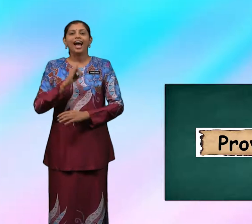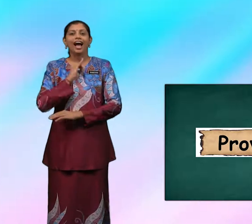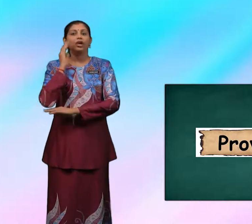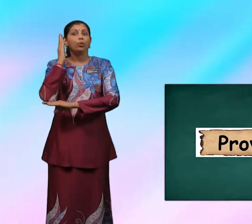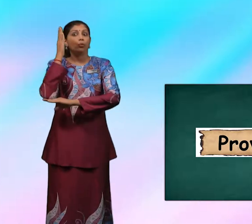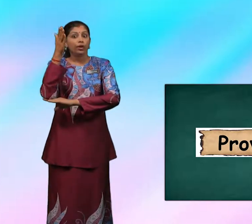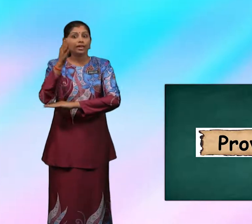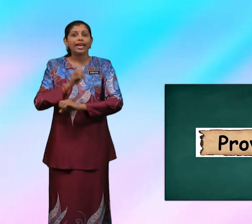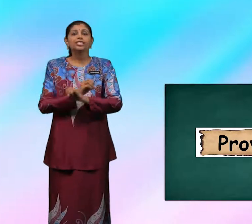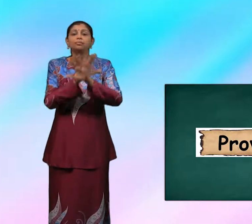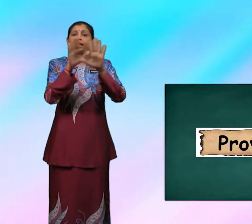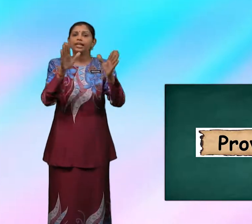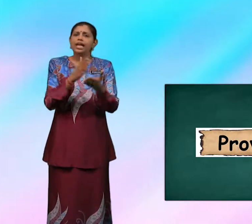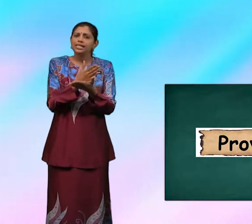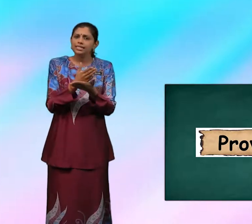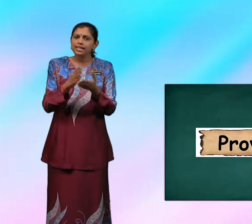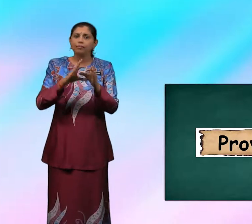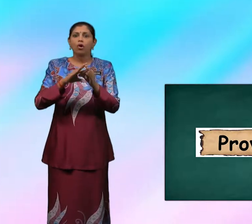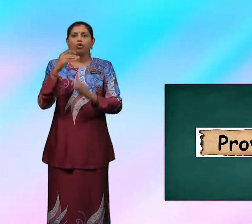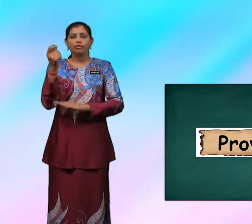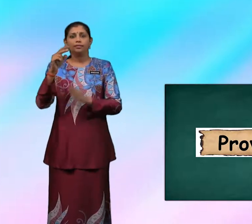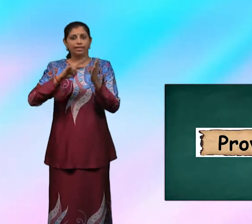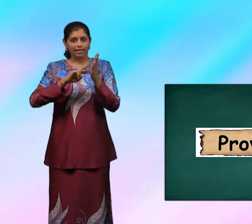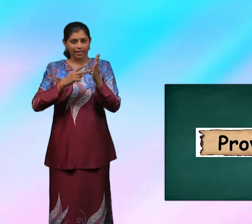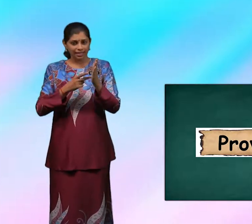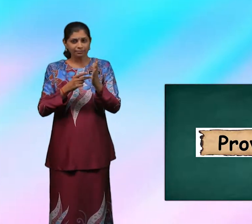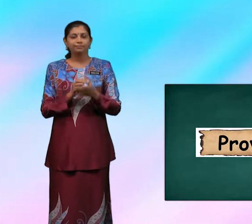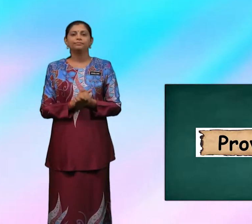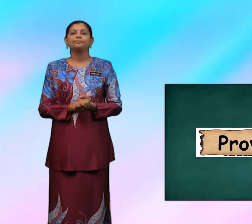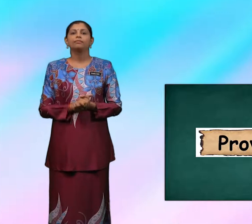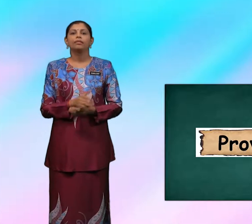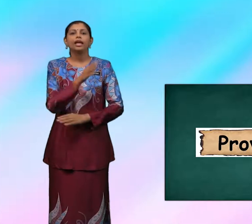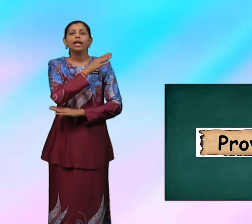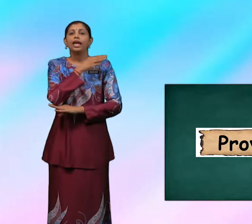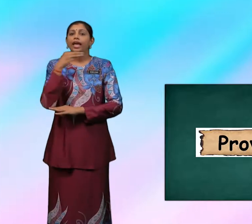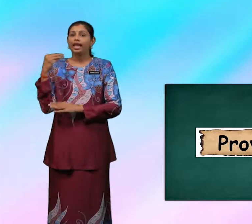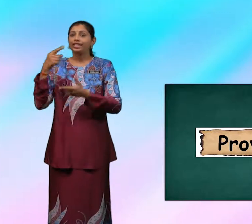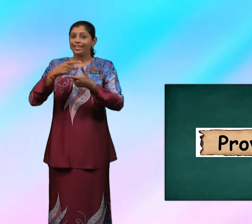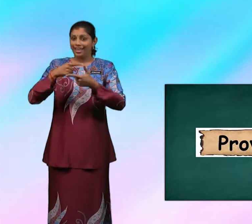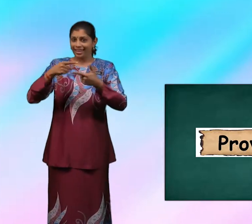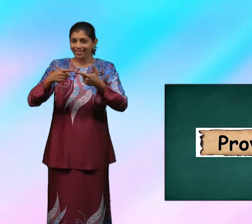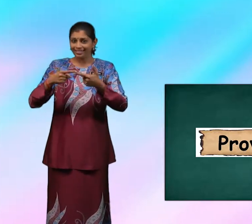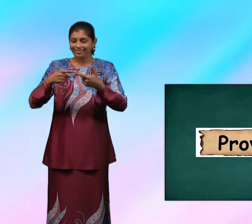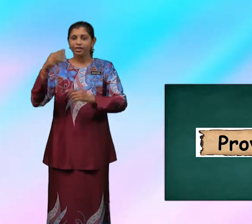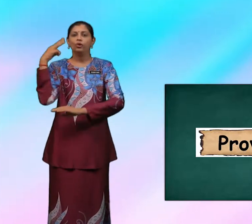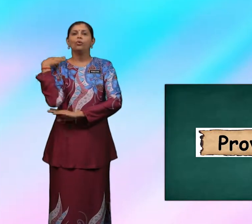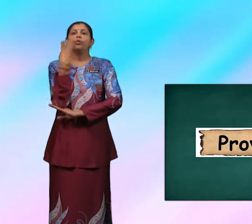I will explain some of the meaning and then